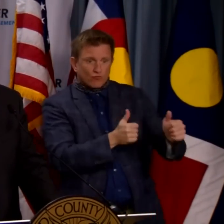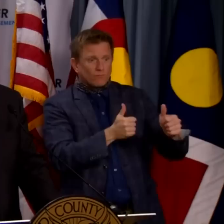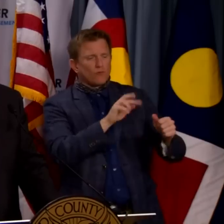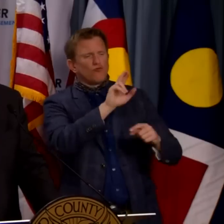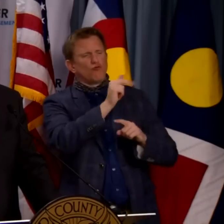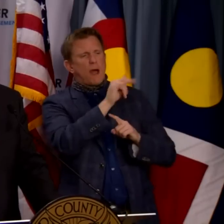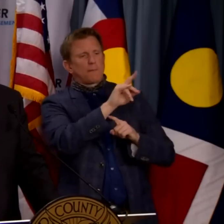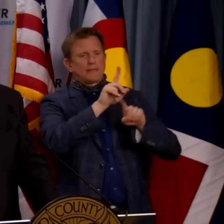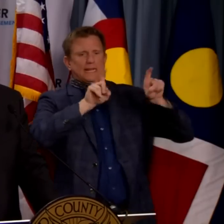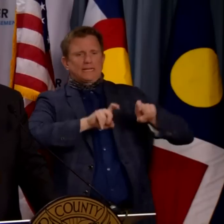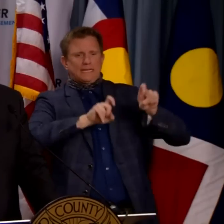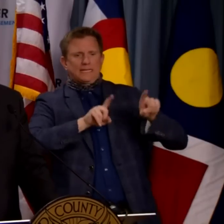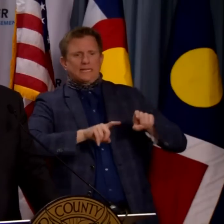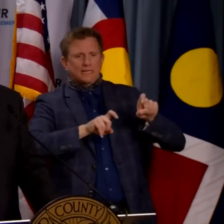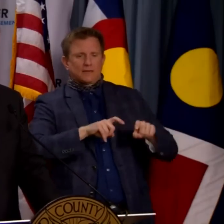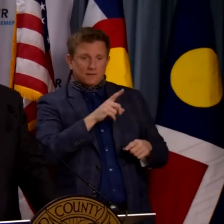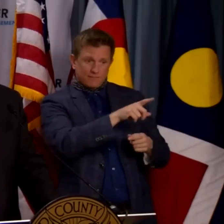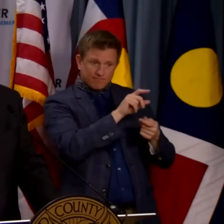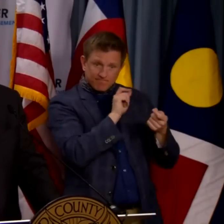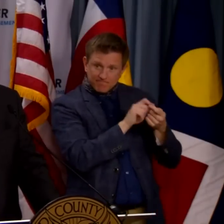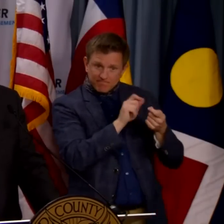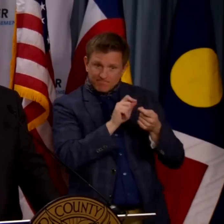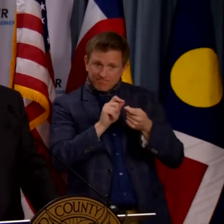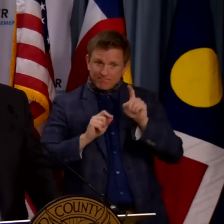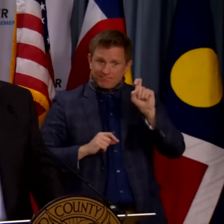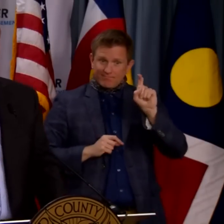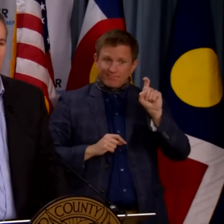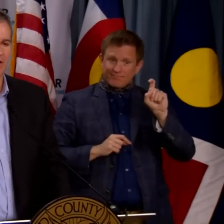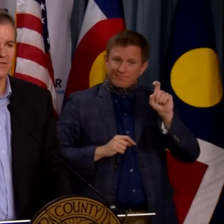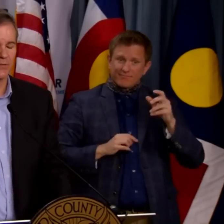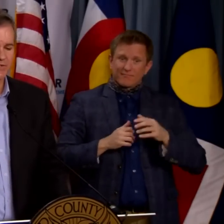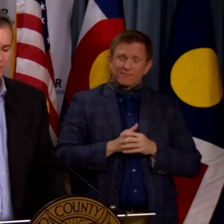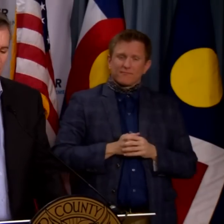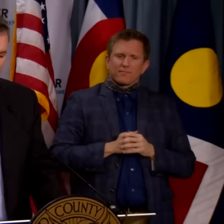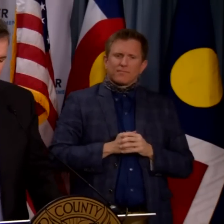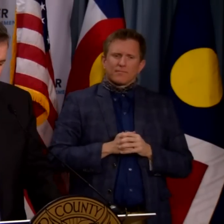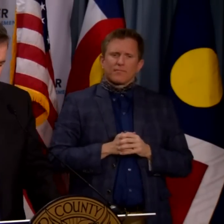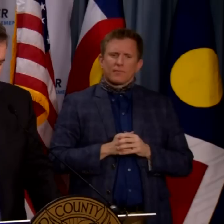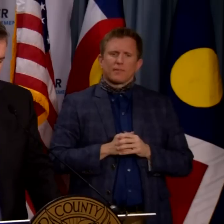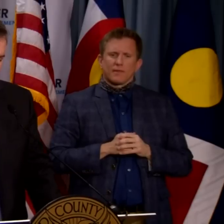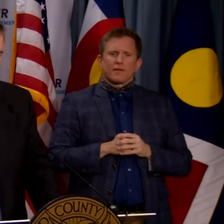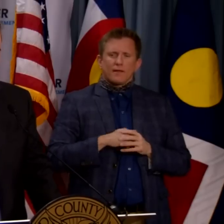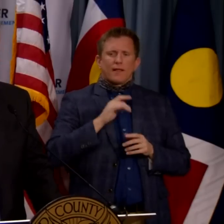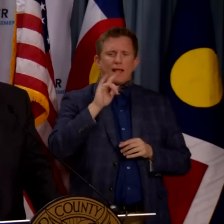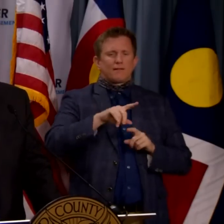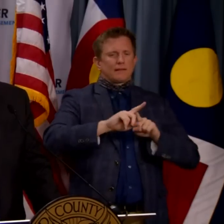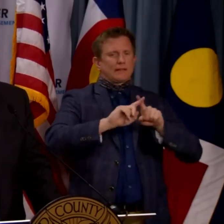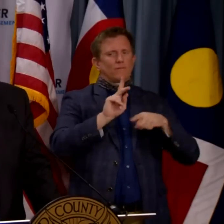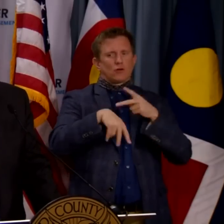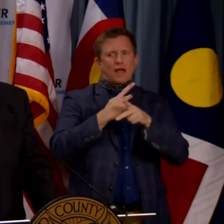Chief, you want to also talk about law enforcement on that end, because you guys are doing a lot of that? Let's have Bob come up first and talk about it.